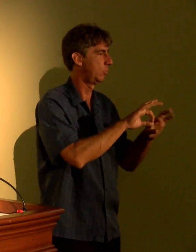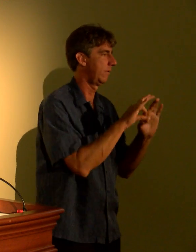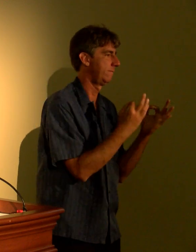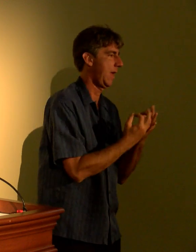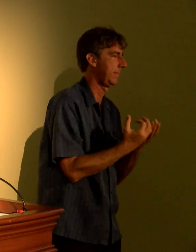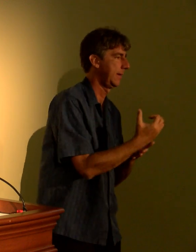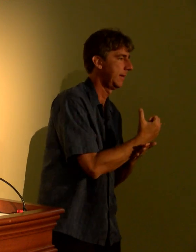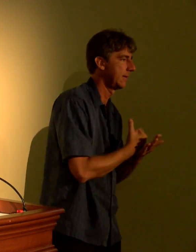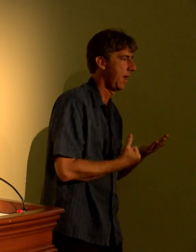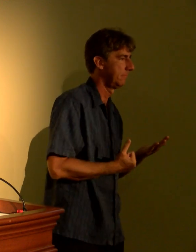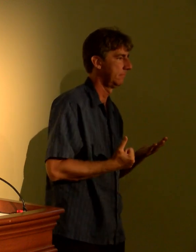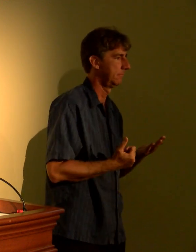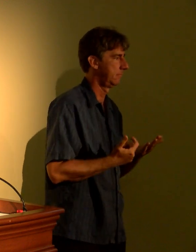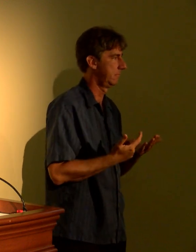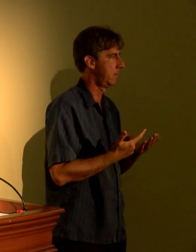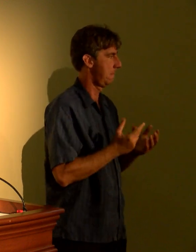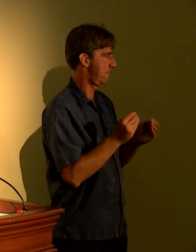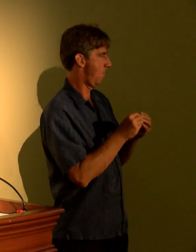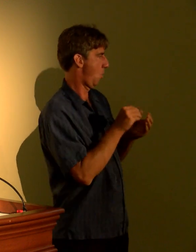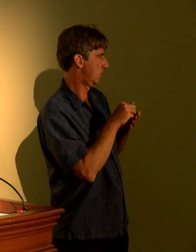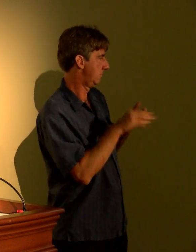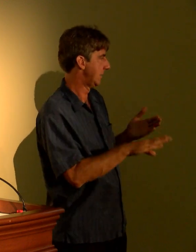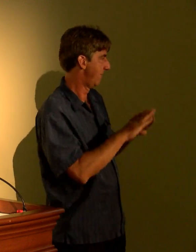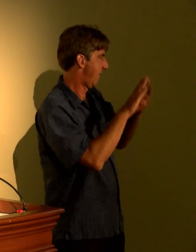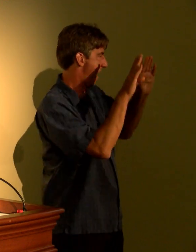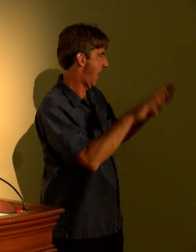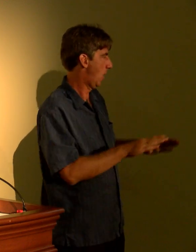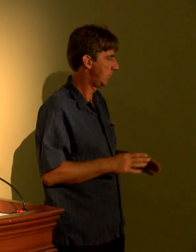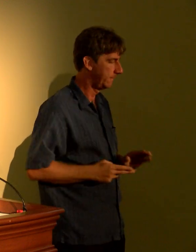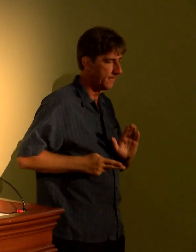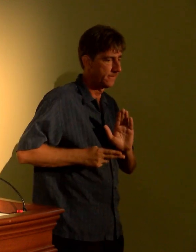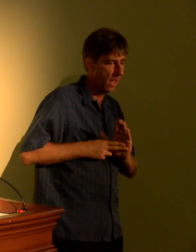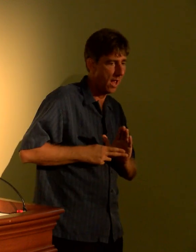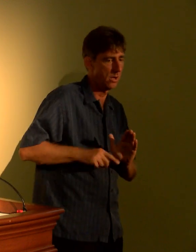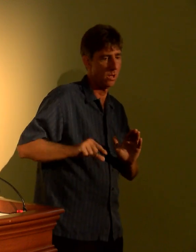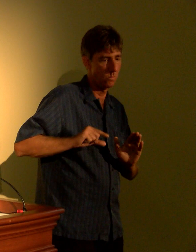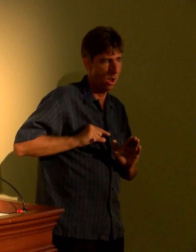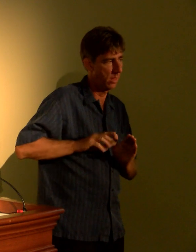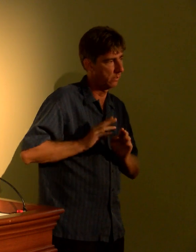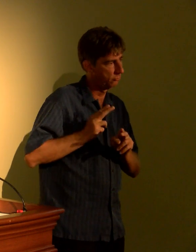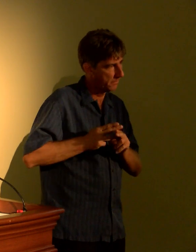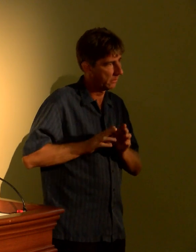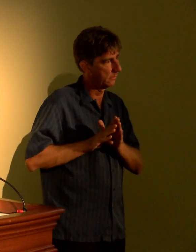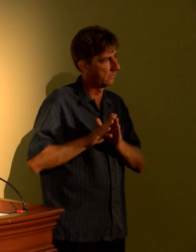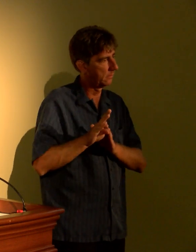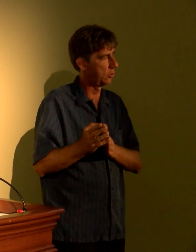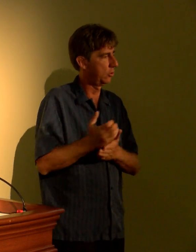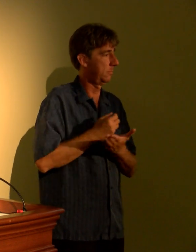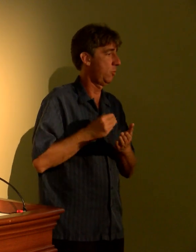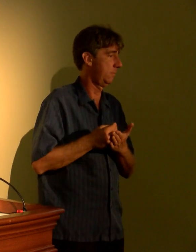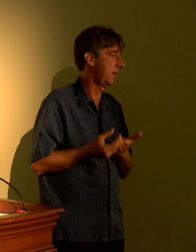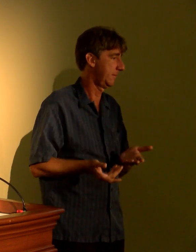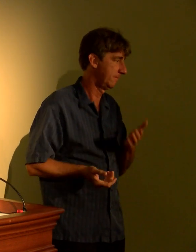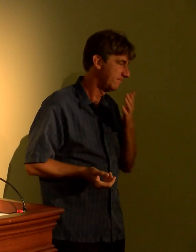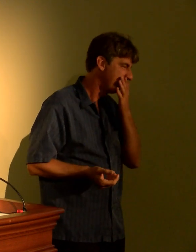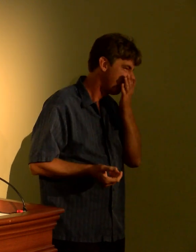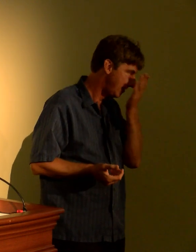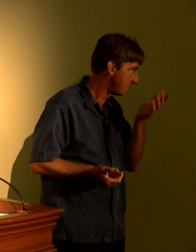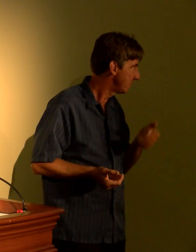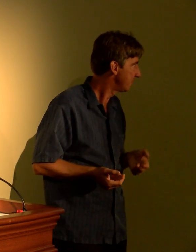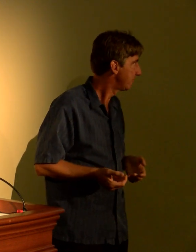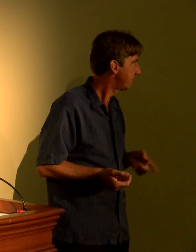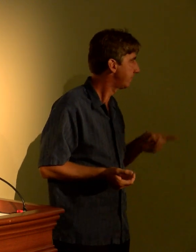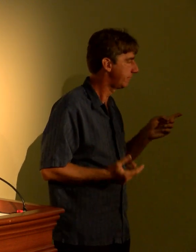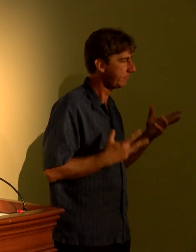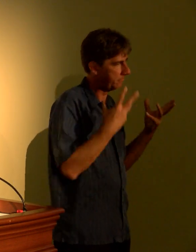meet the needs of a more expensive household? It's hard to say. But he continues painting and execute some beautiful works